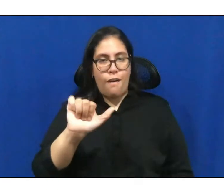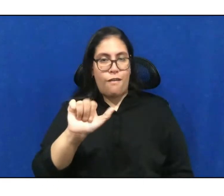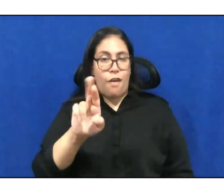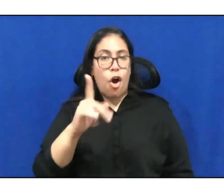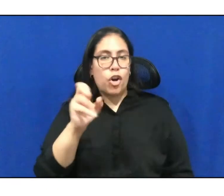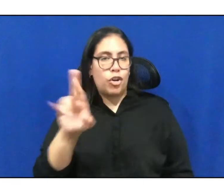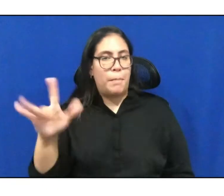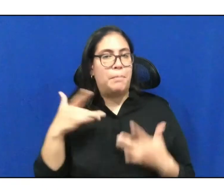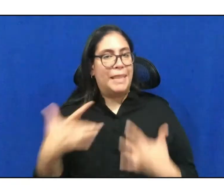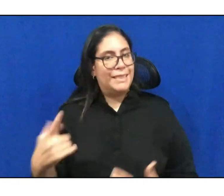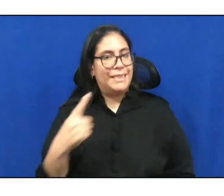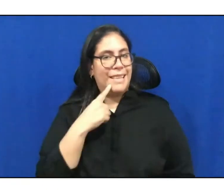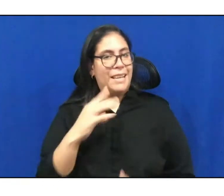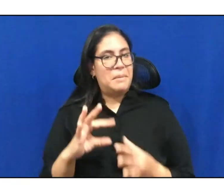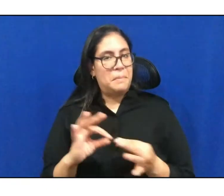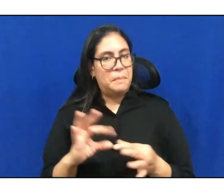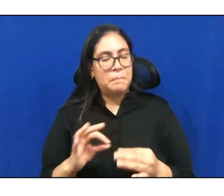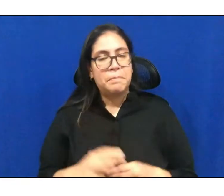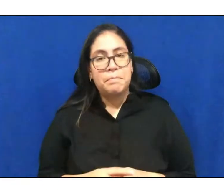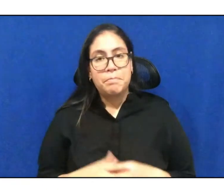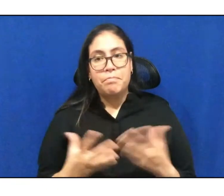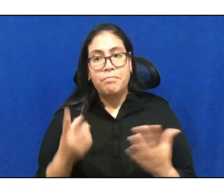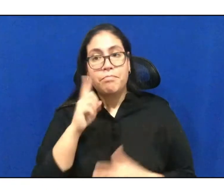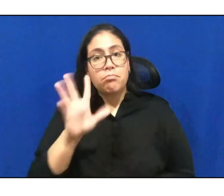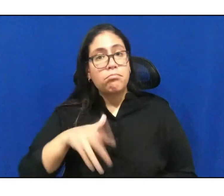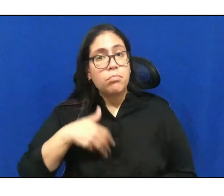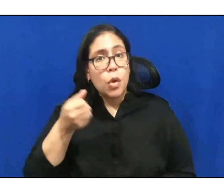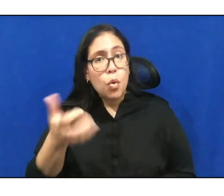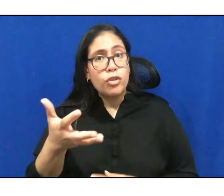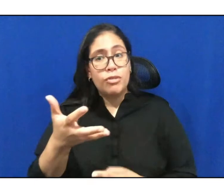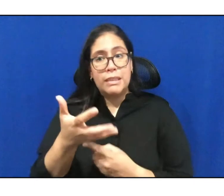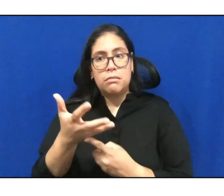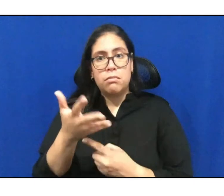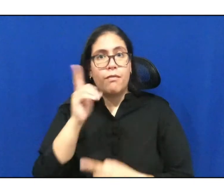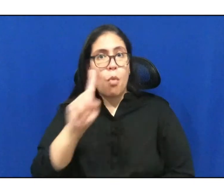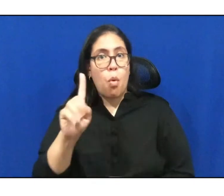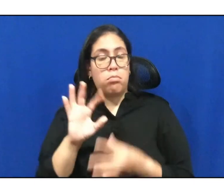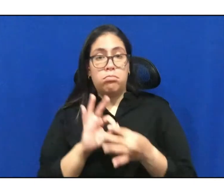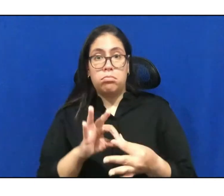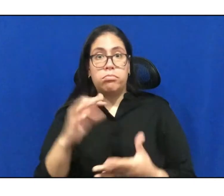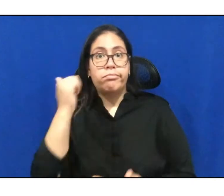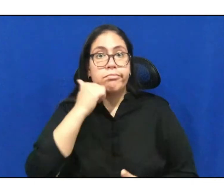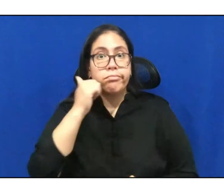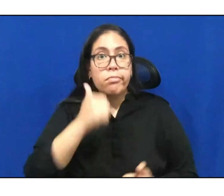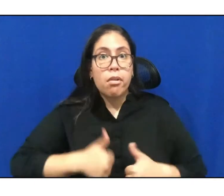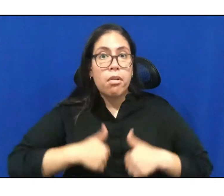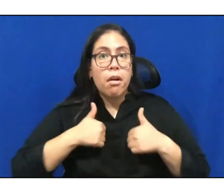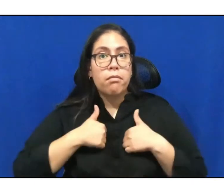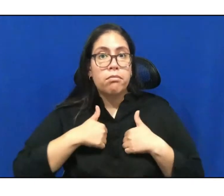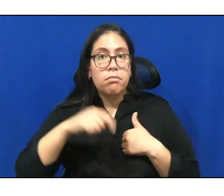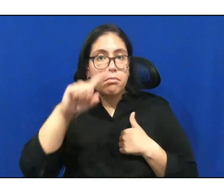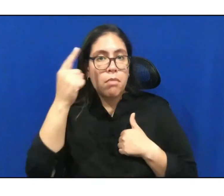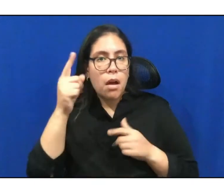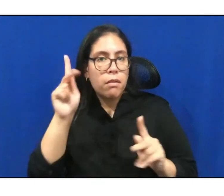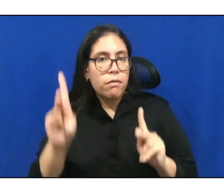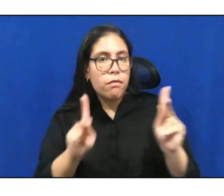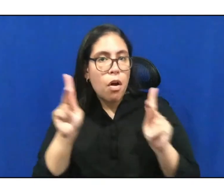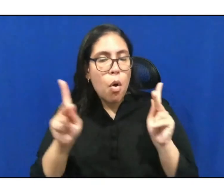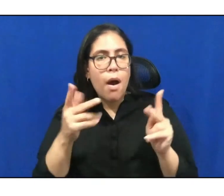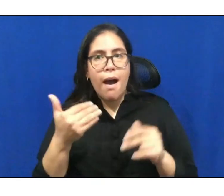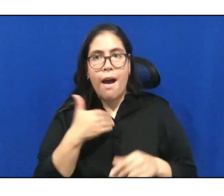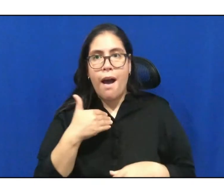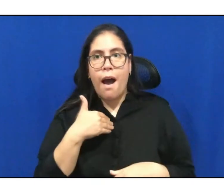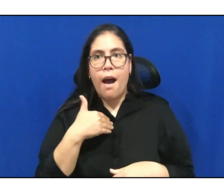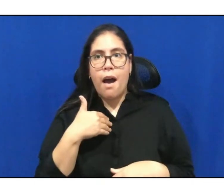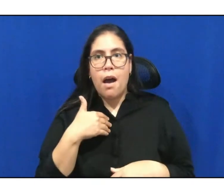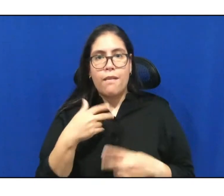to poetry, but also to the daily lives of Black folks who go about with an archive in them, telling their story.